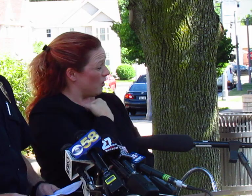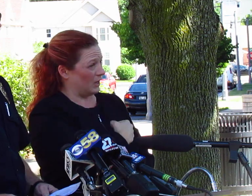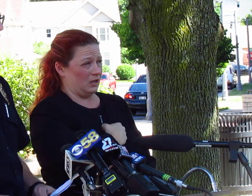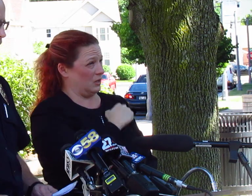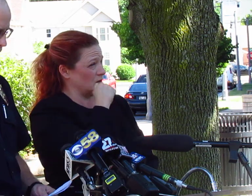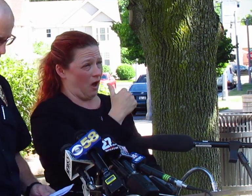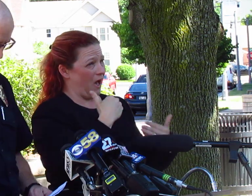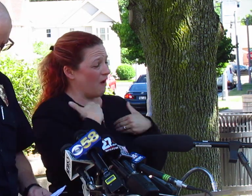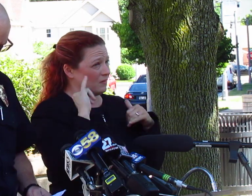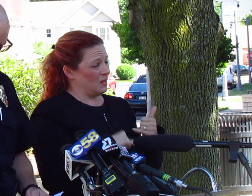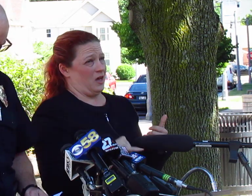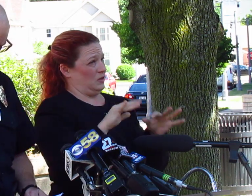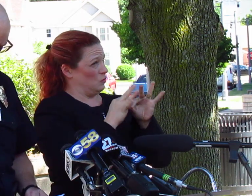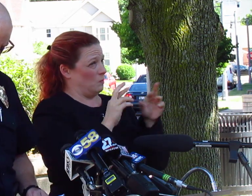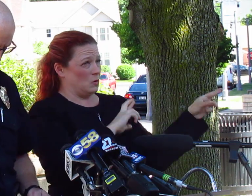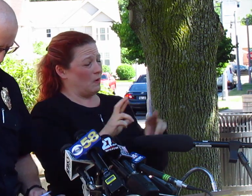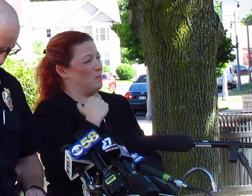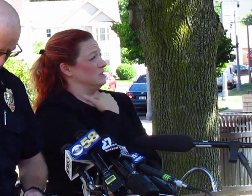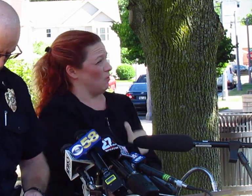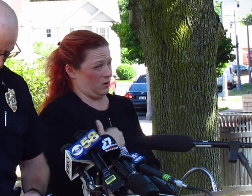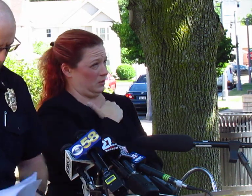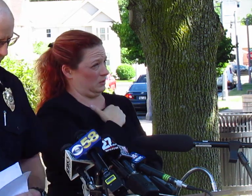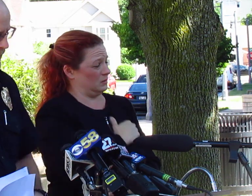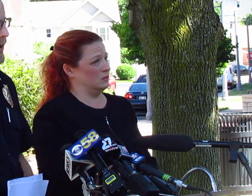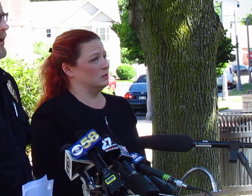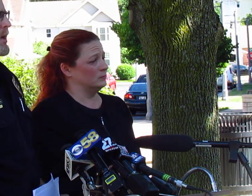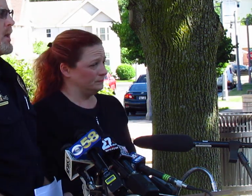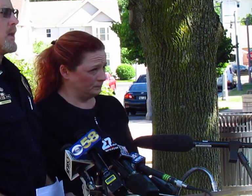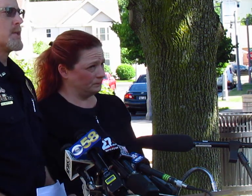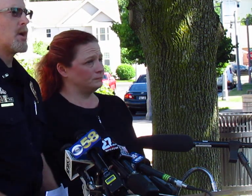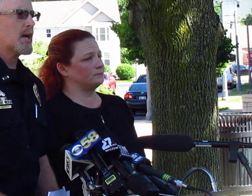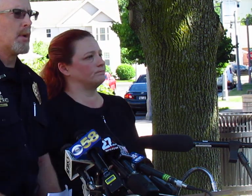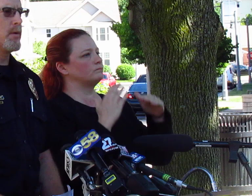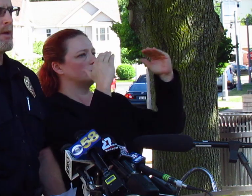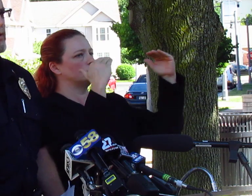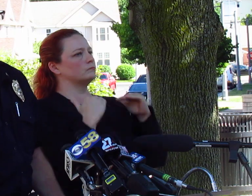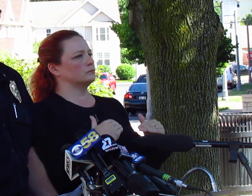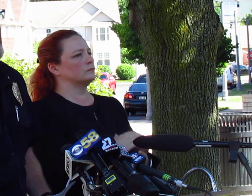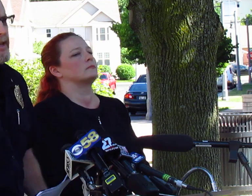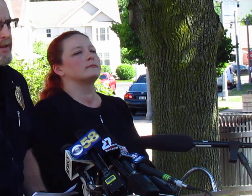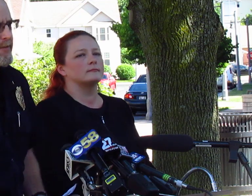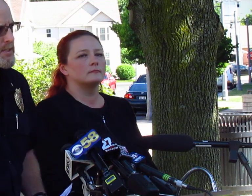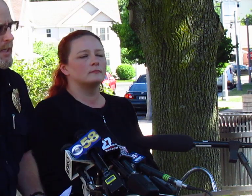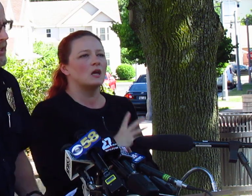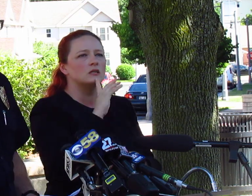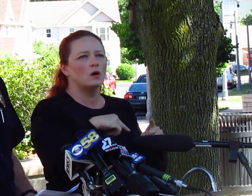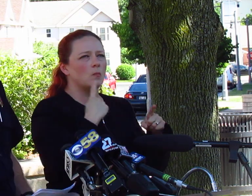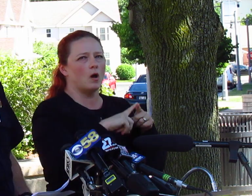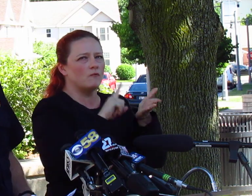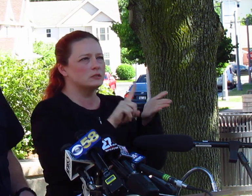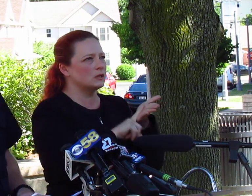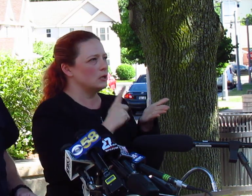those services available during this event. All right, let's talk about where we're at in the